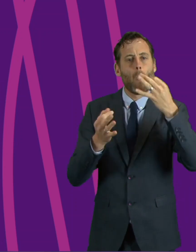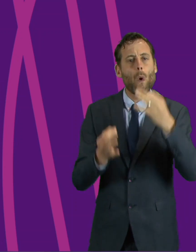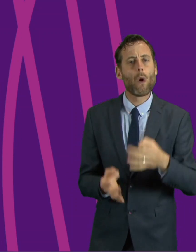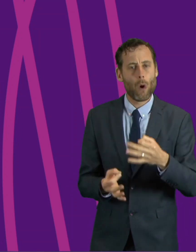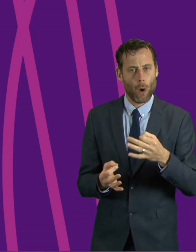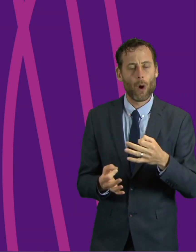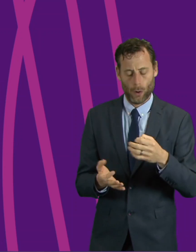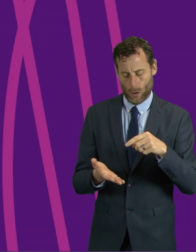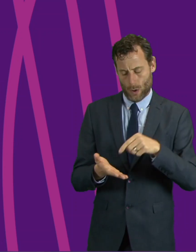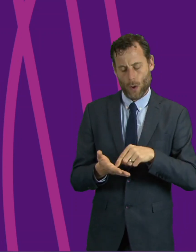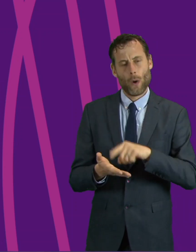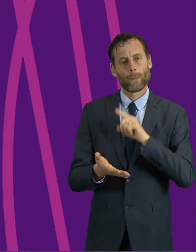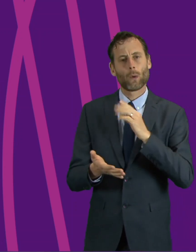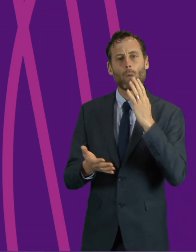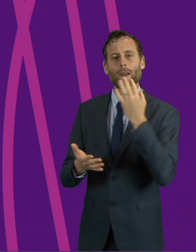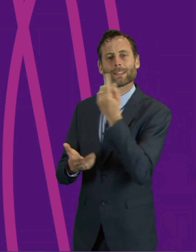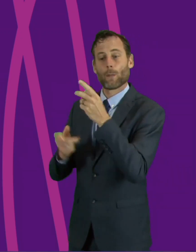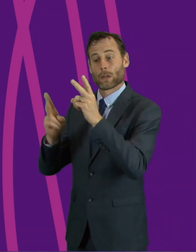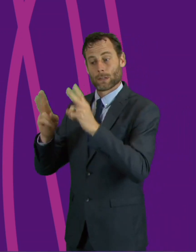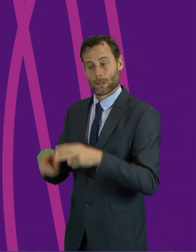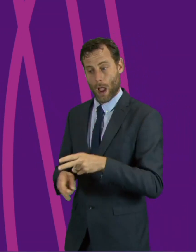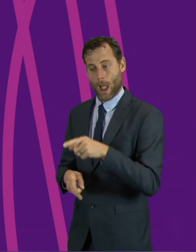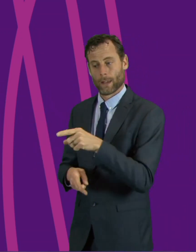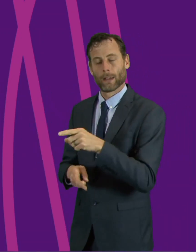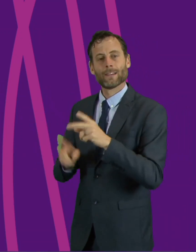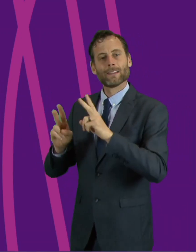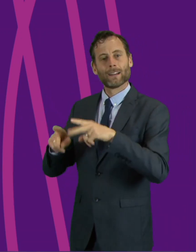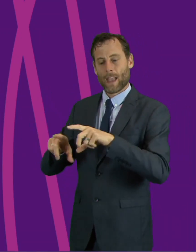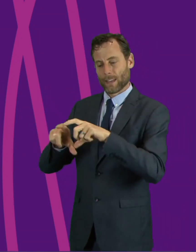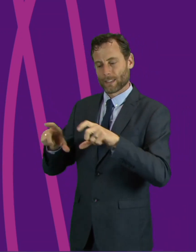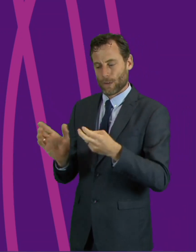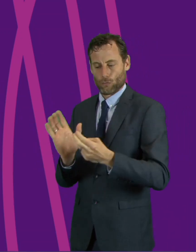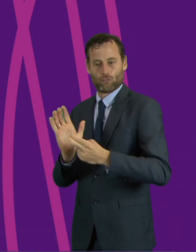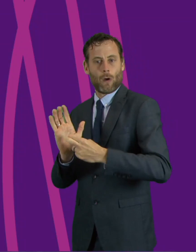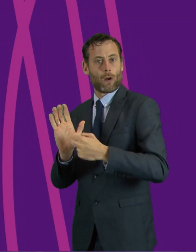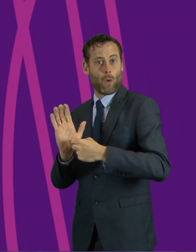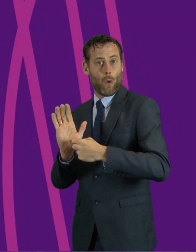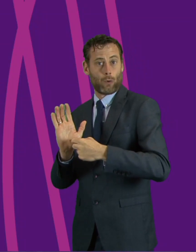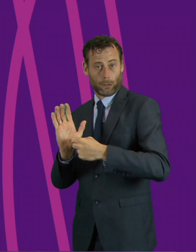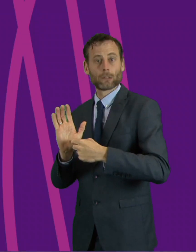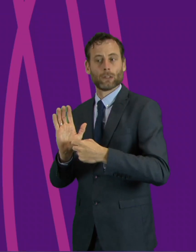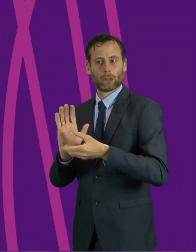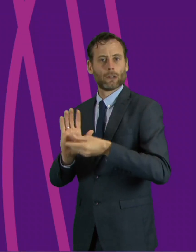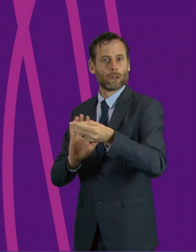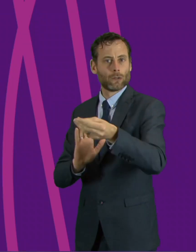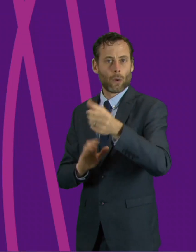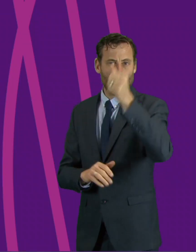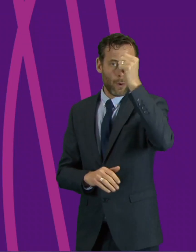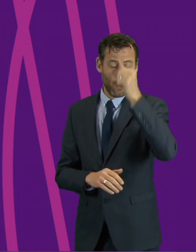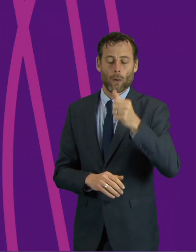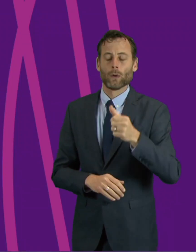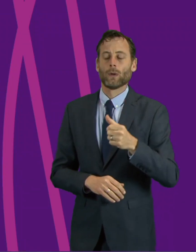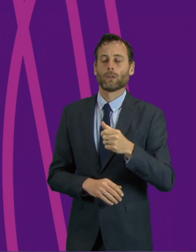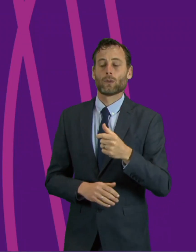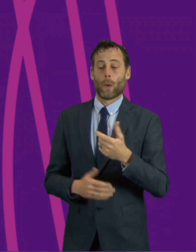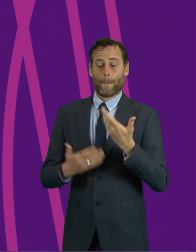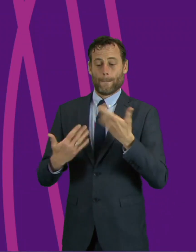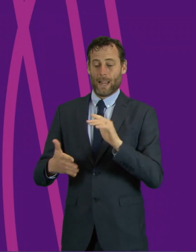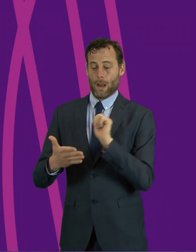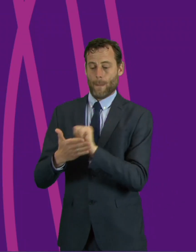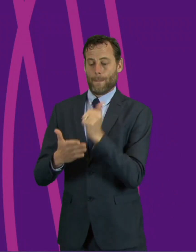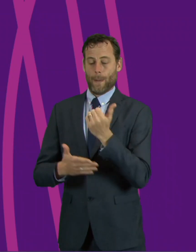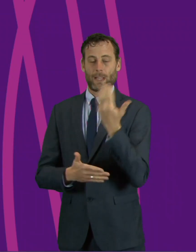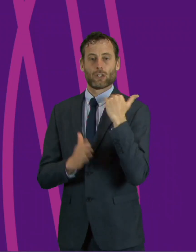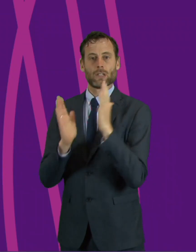or contributory cause of death. The latest NRS report has just been published. It covers the period up to Sunday, the 3rd of